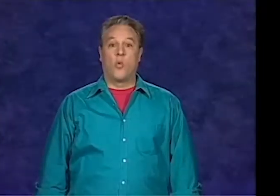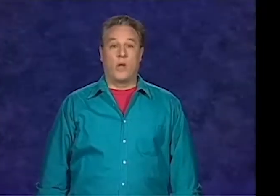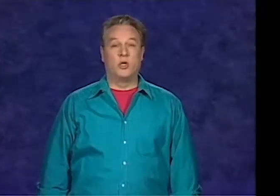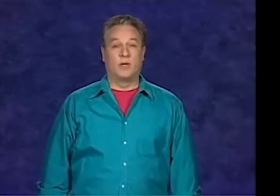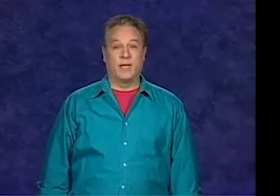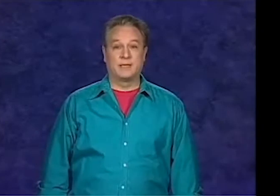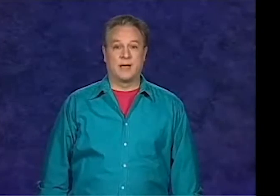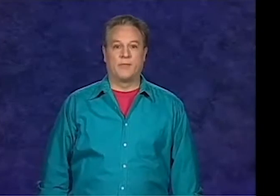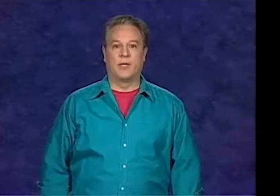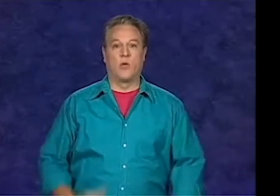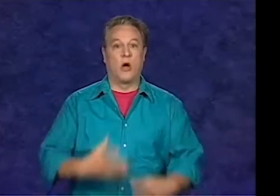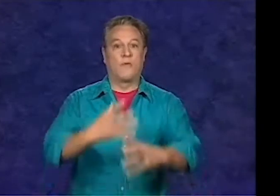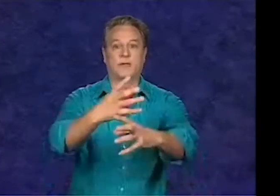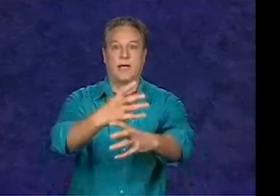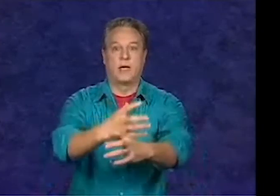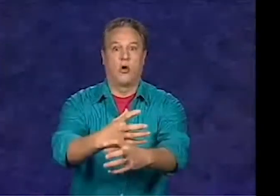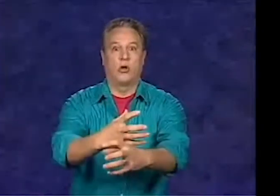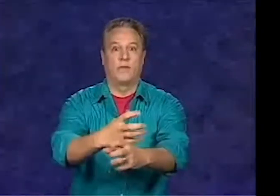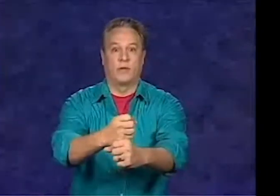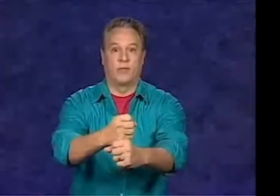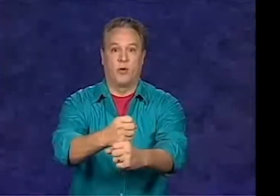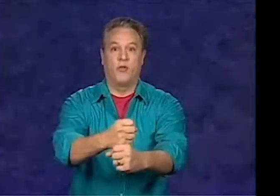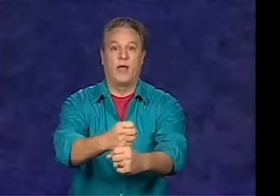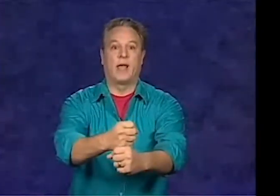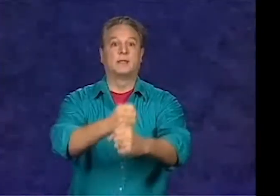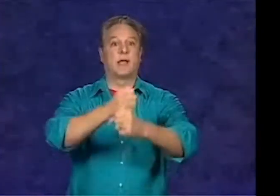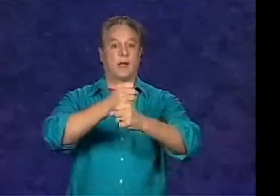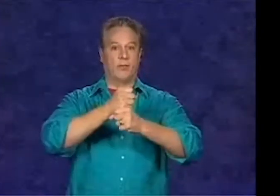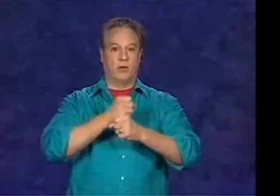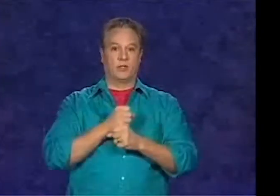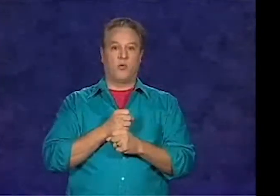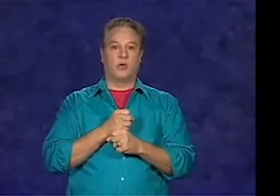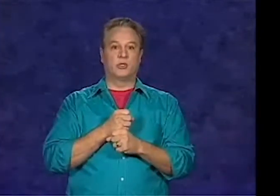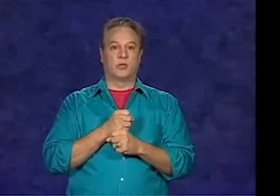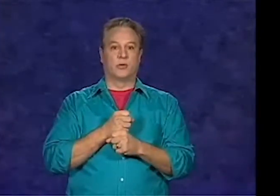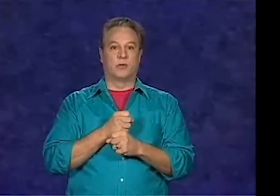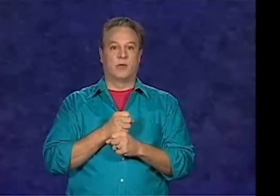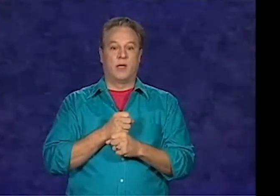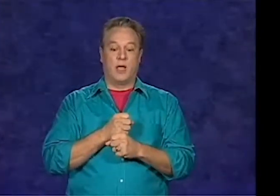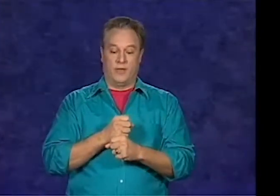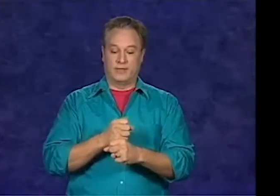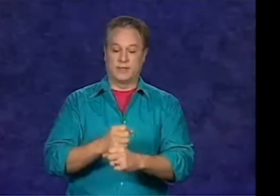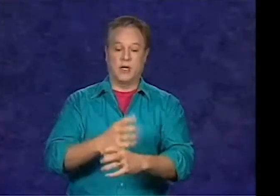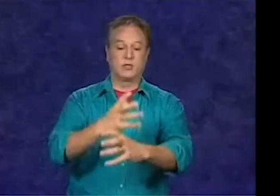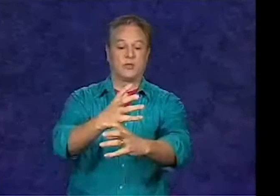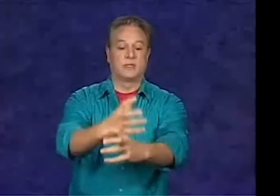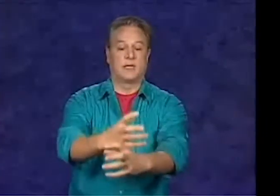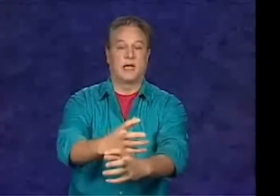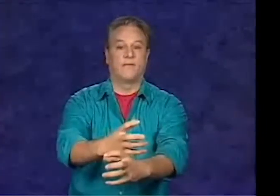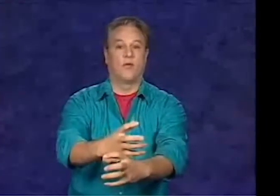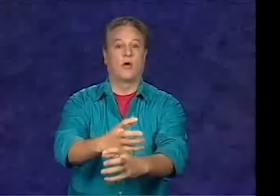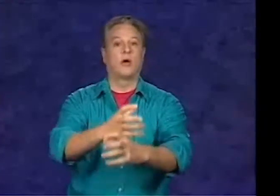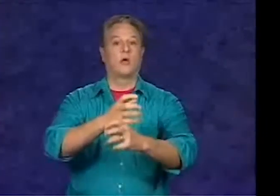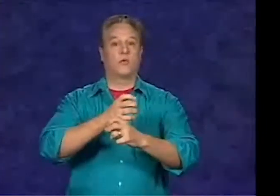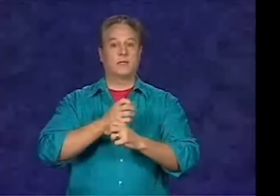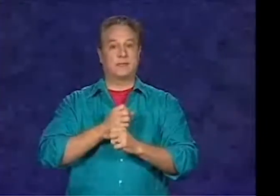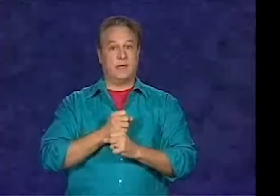When you get something, you often take a hold of it with both hands and pull it towards you. This is also the sign for